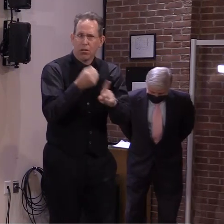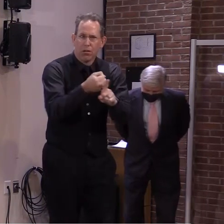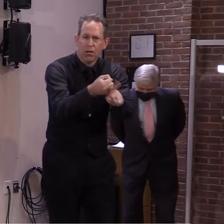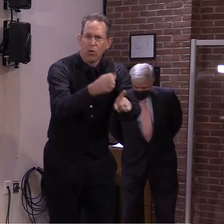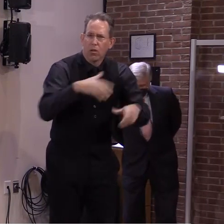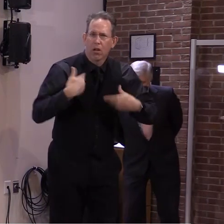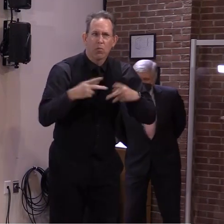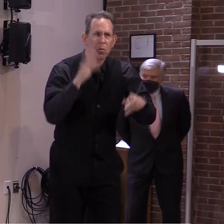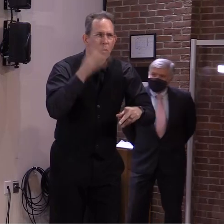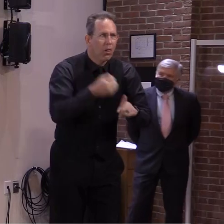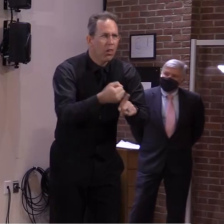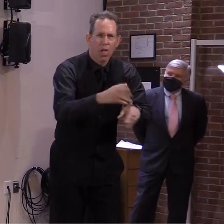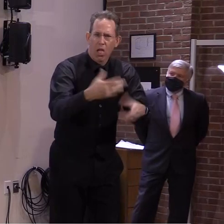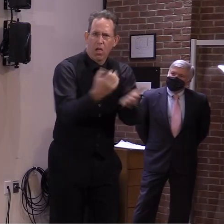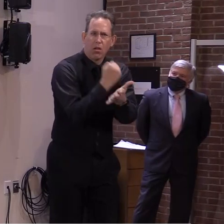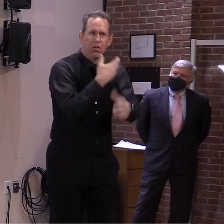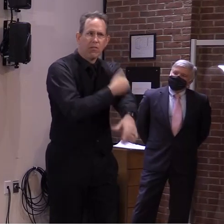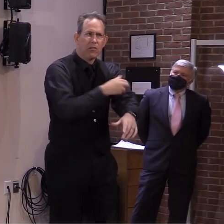most.